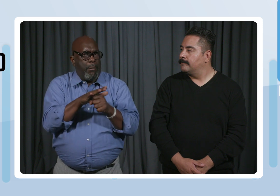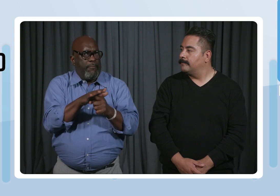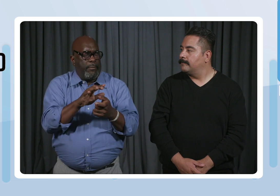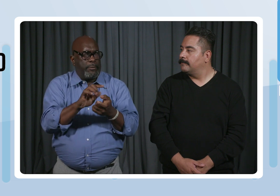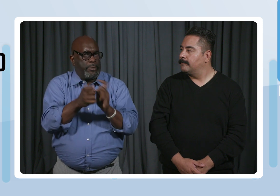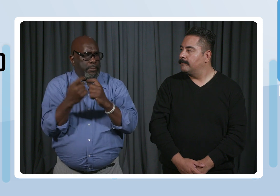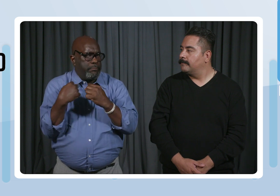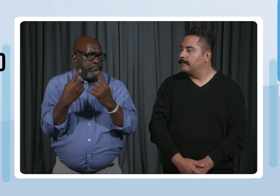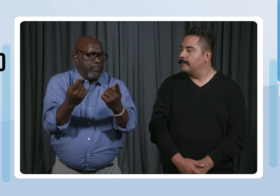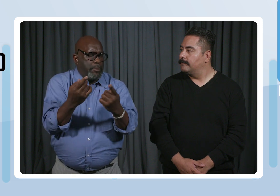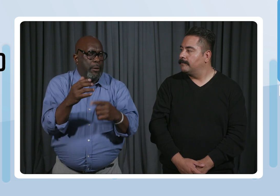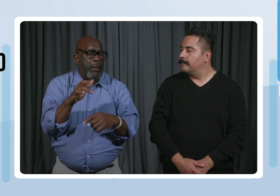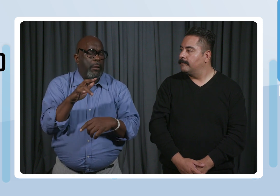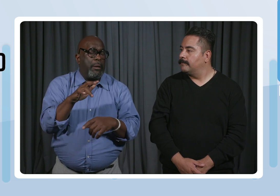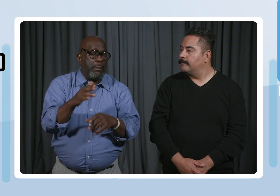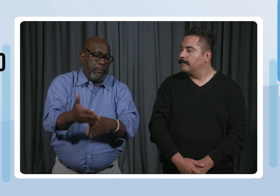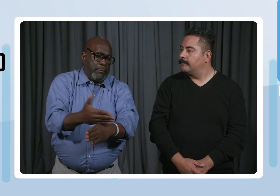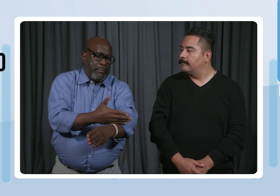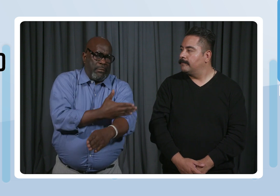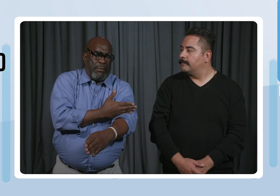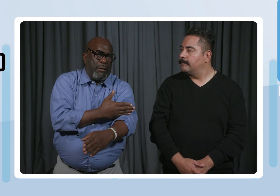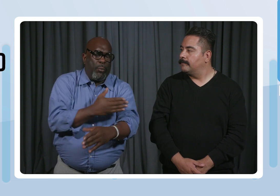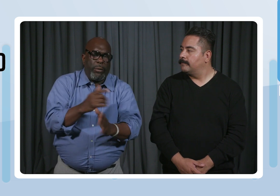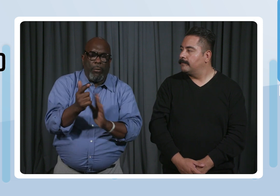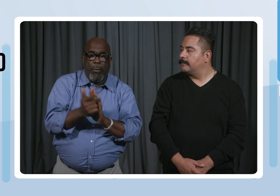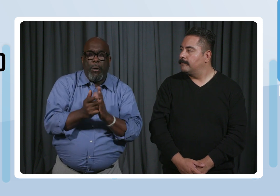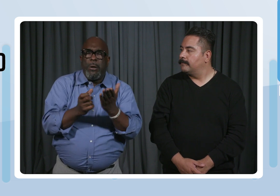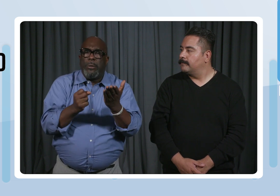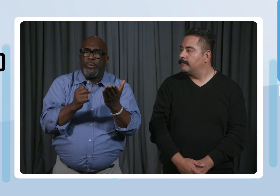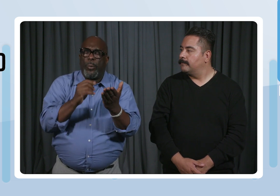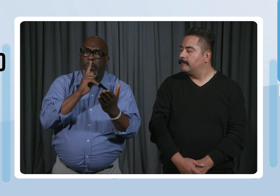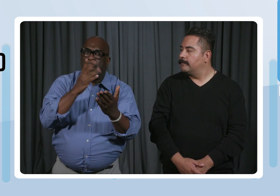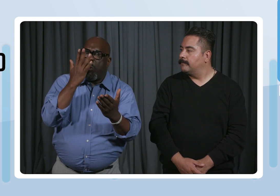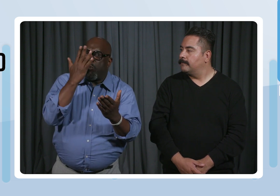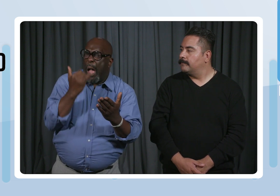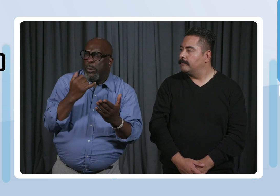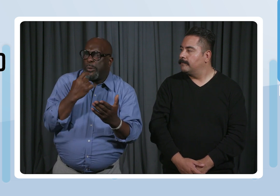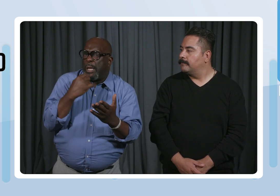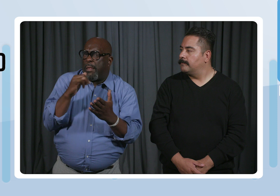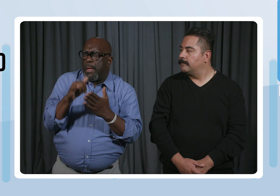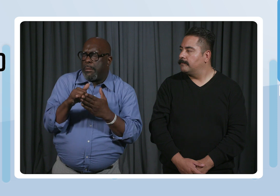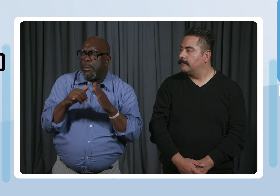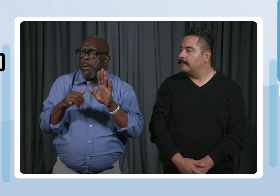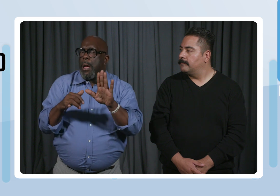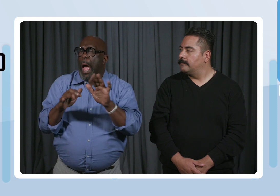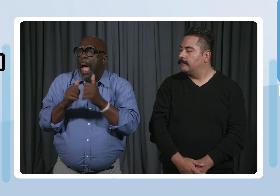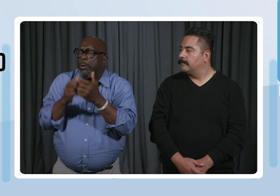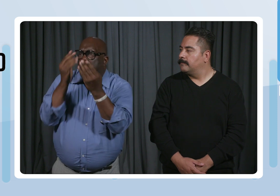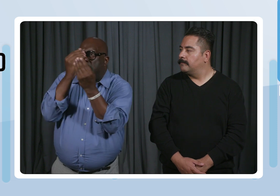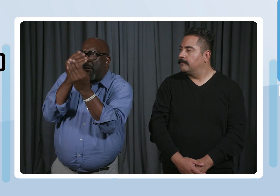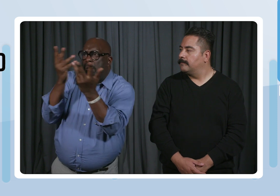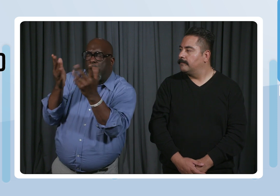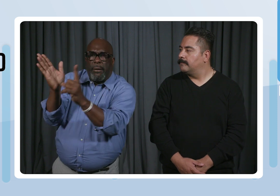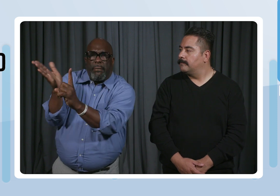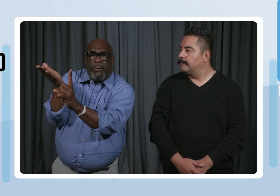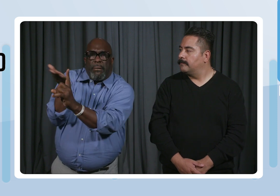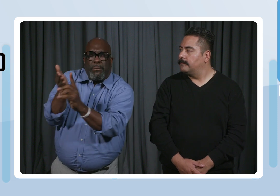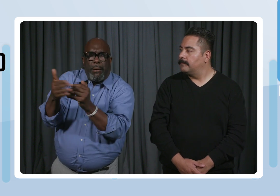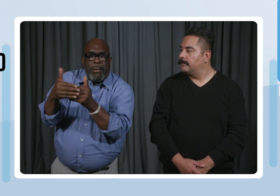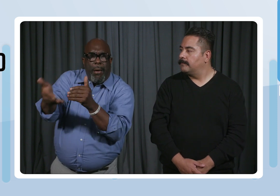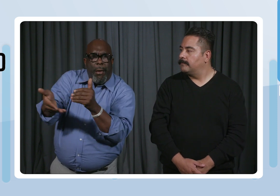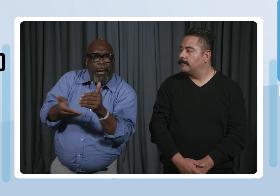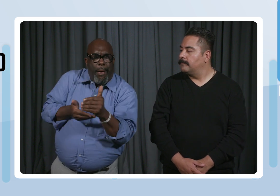years ago. So why do you think this is? And what would you tell employers about hiring people with disabilities?